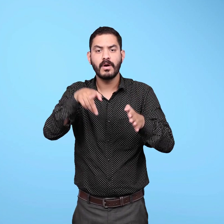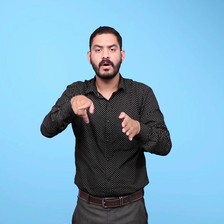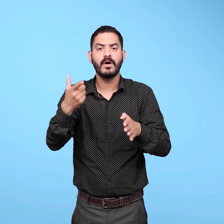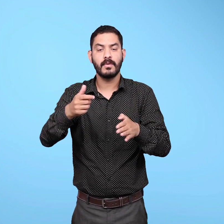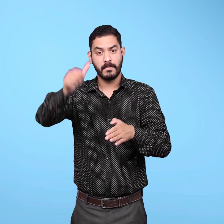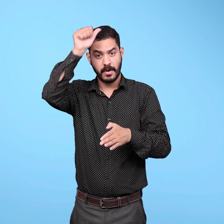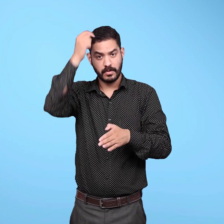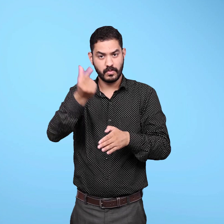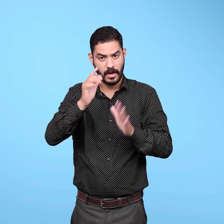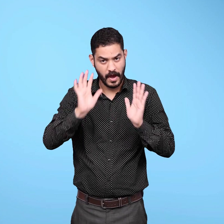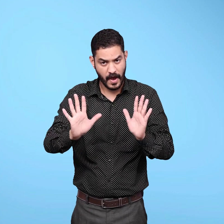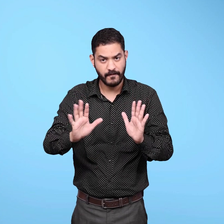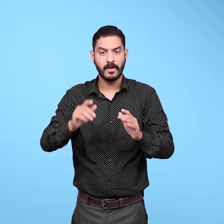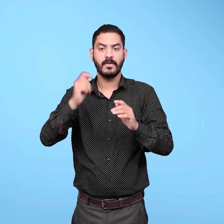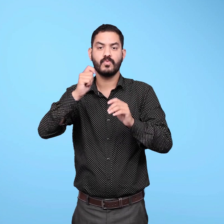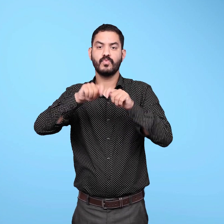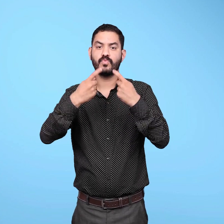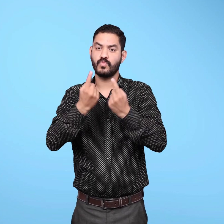baths, fountains, and toilets.